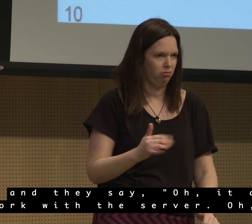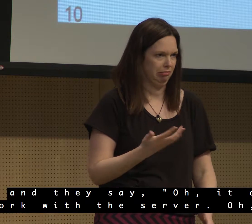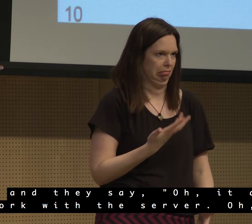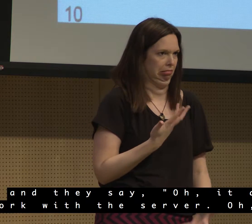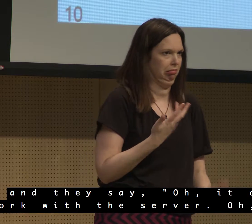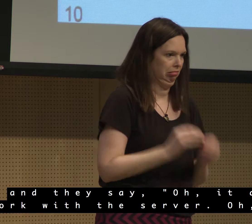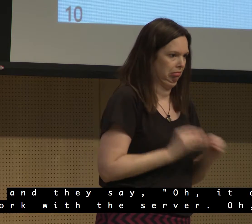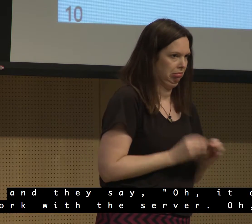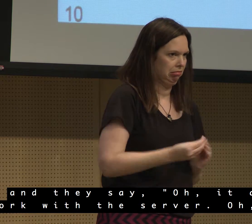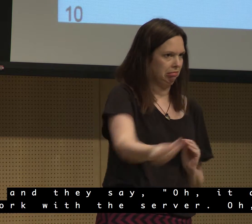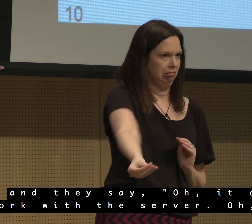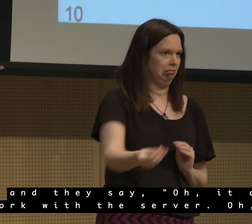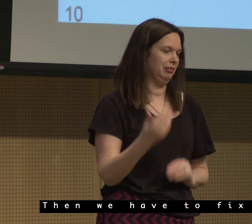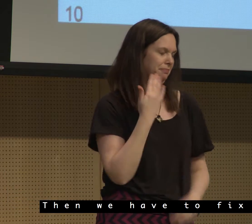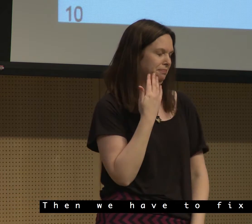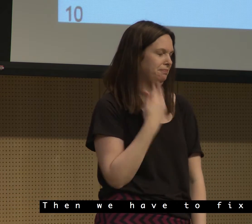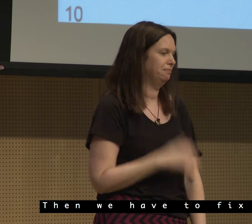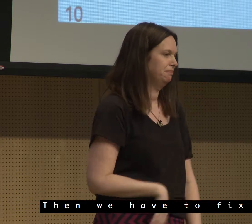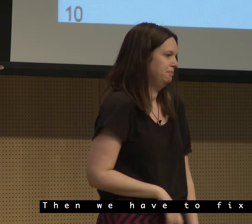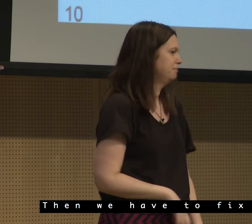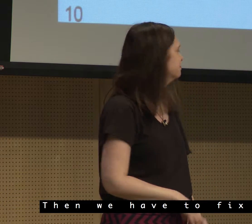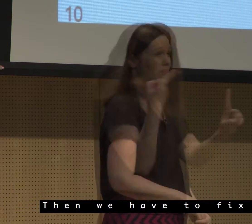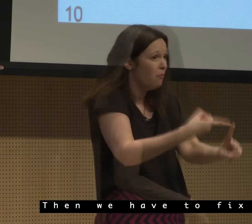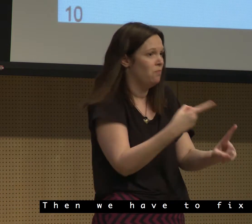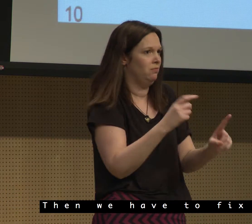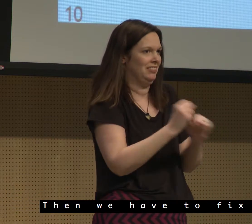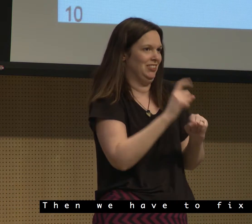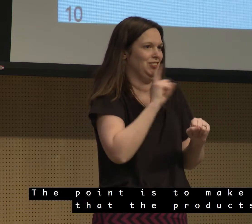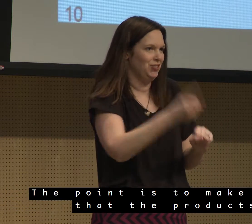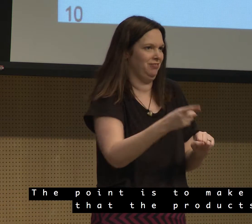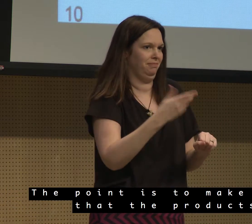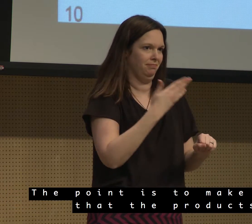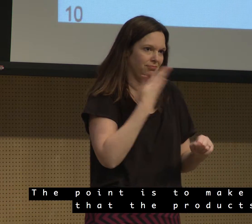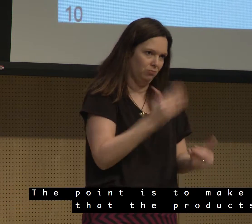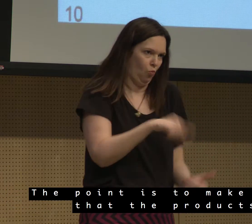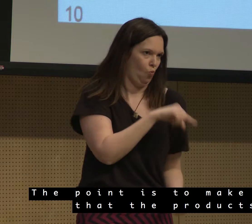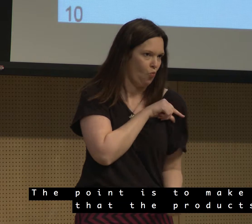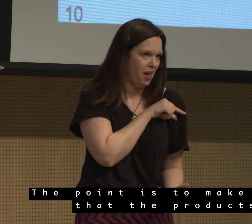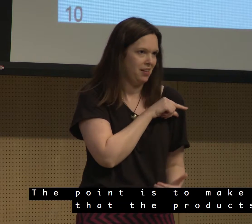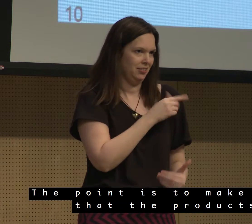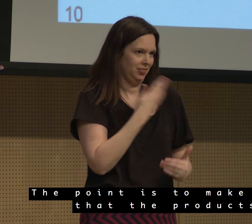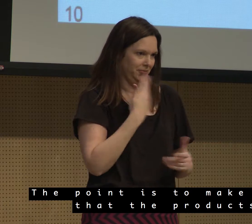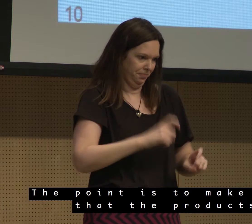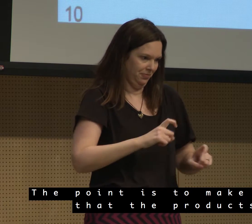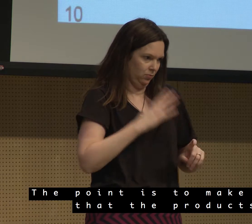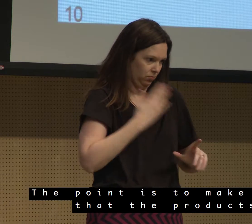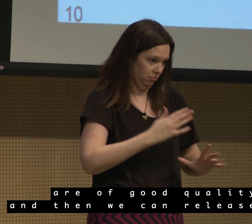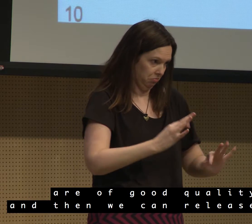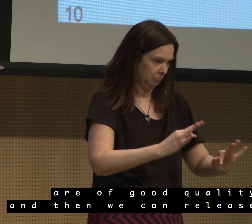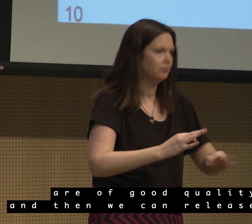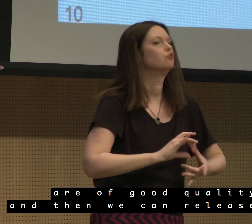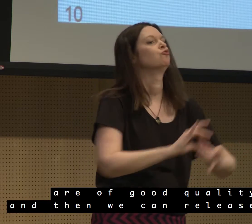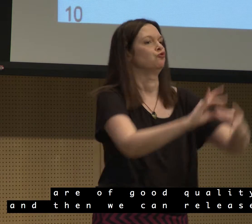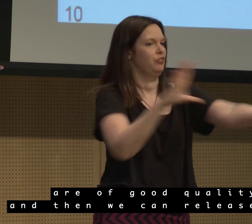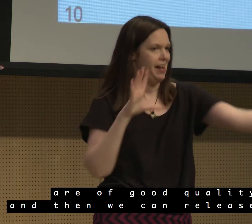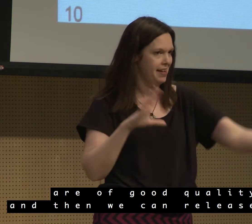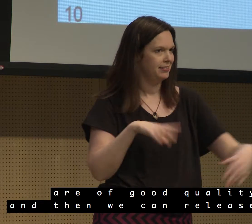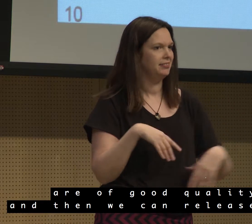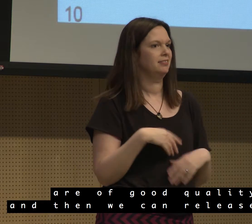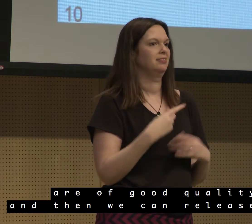oh, it doesn't work with the server. Oh gosh, then we have to fix it. The point is to make sure that the products are of good quality and